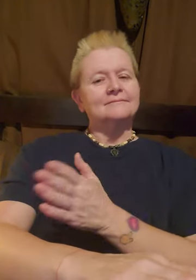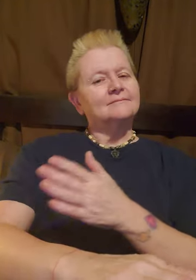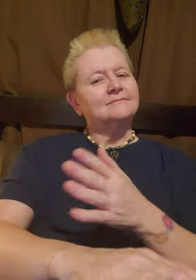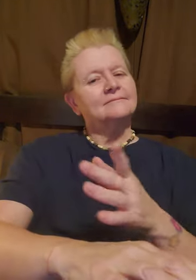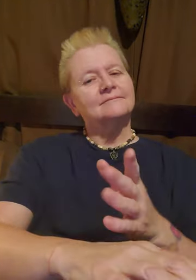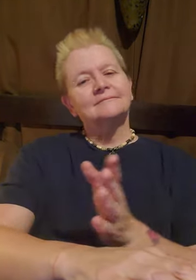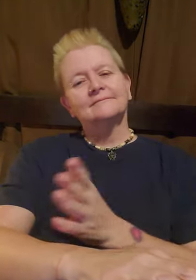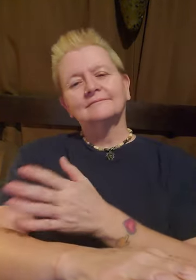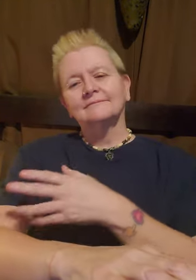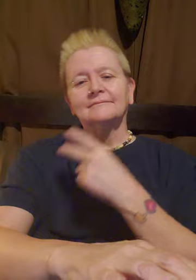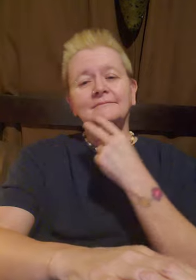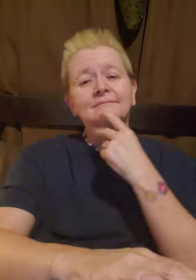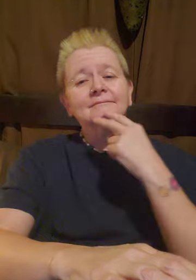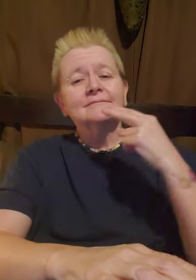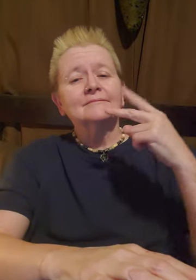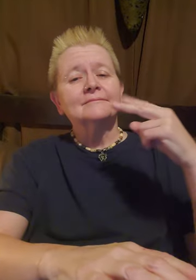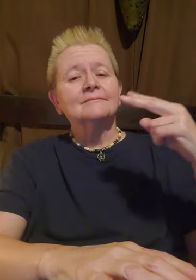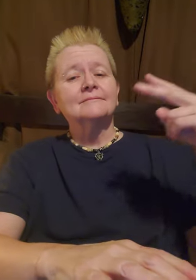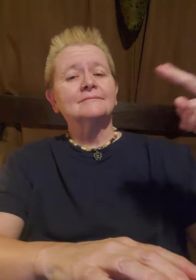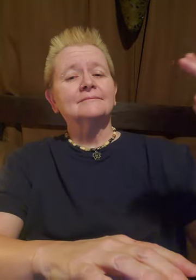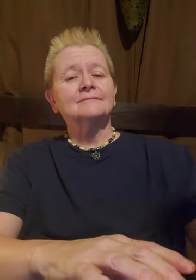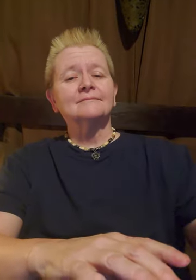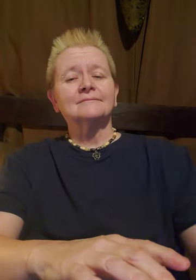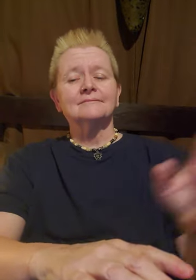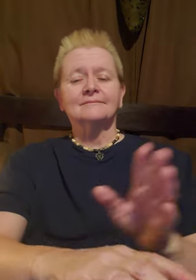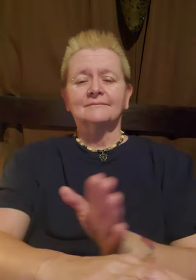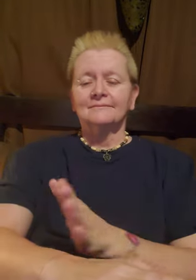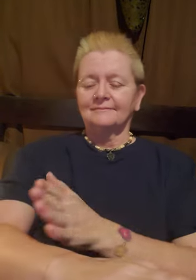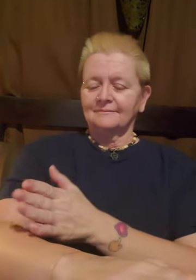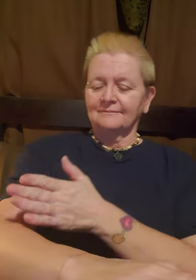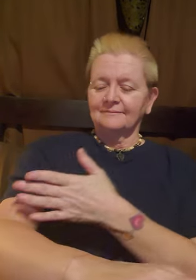oh, oh, oh,